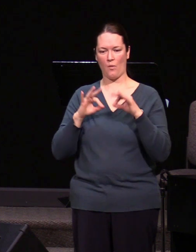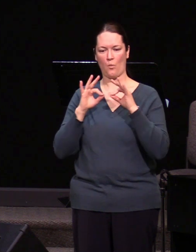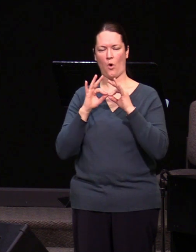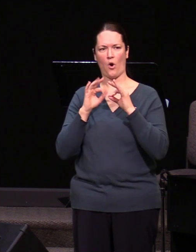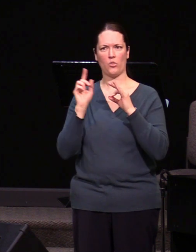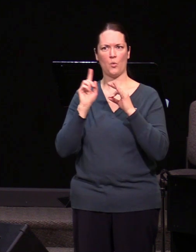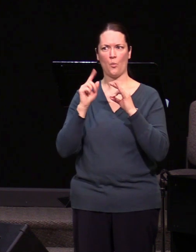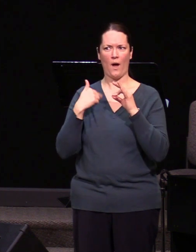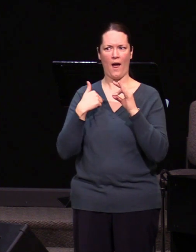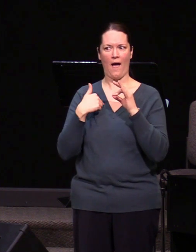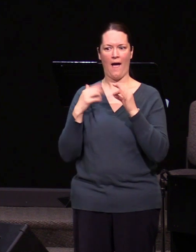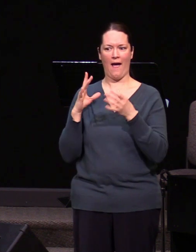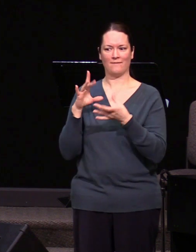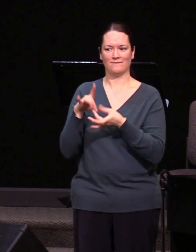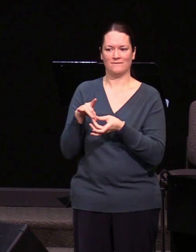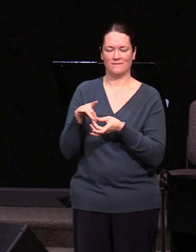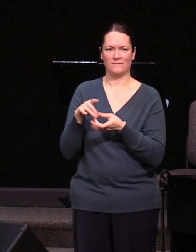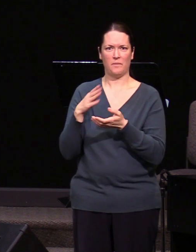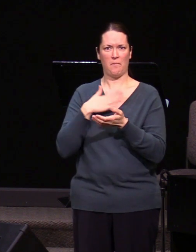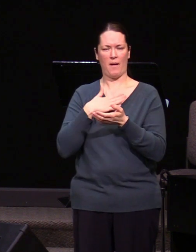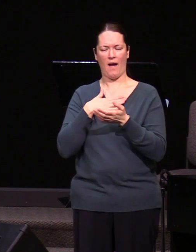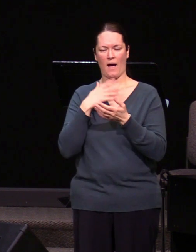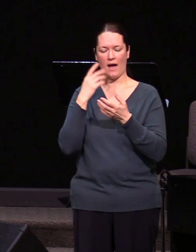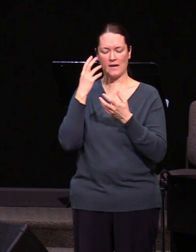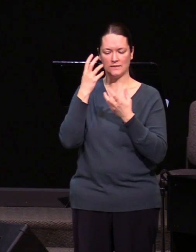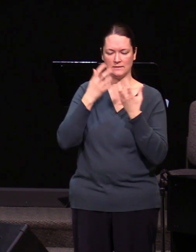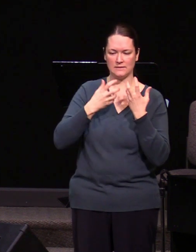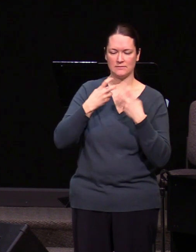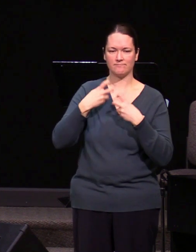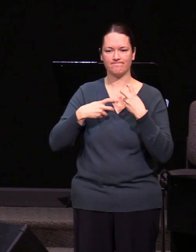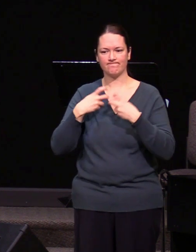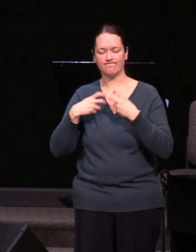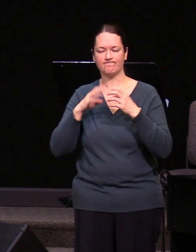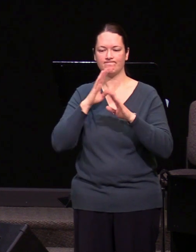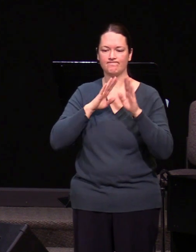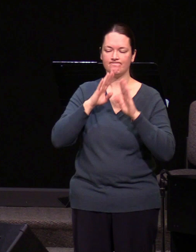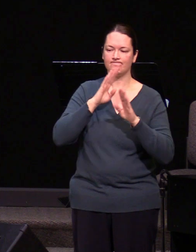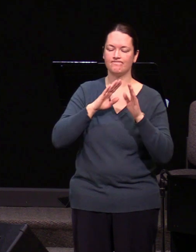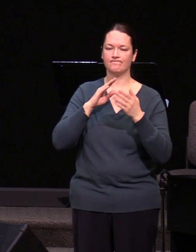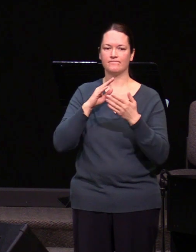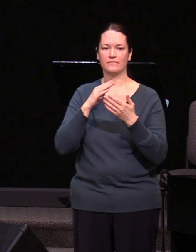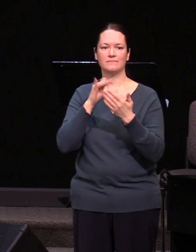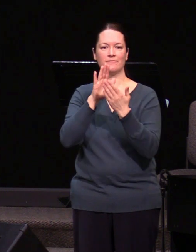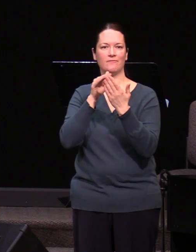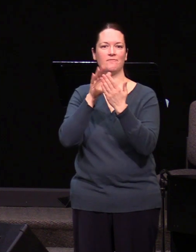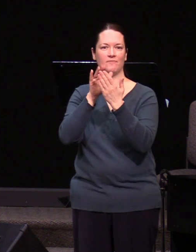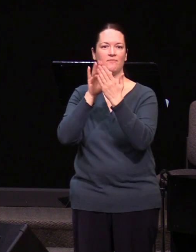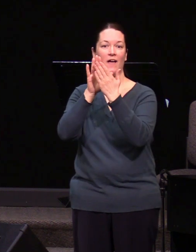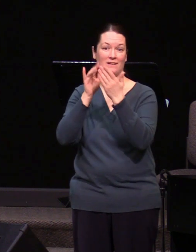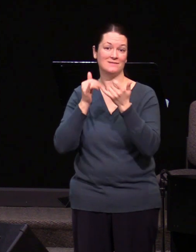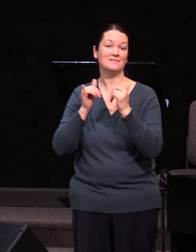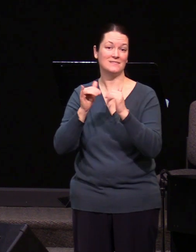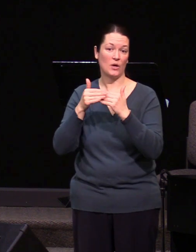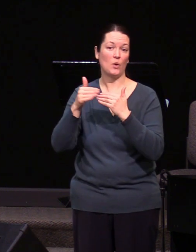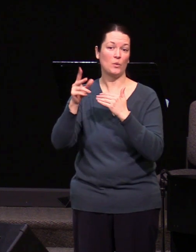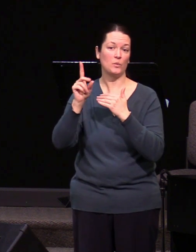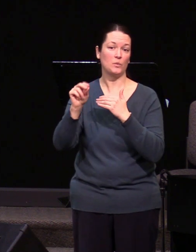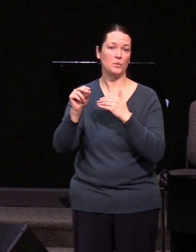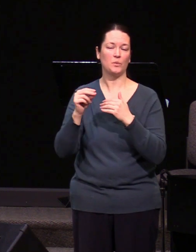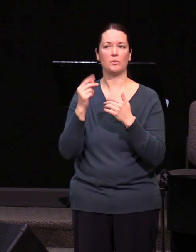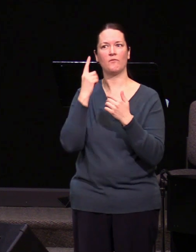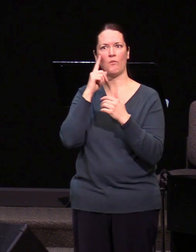I fit and the battles I've had to face and continue to face in answering those